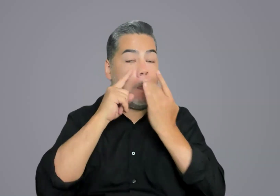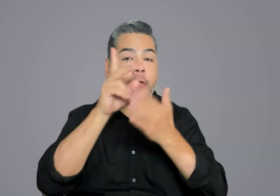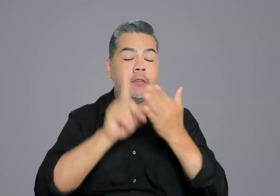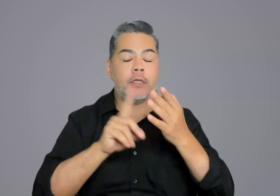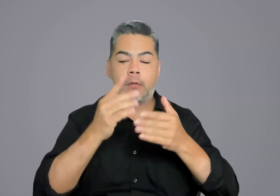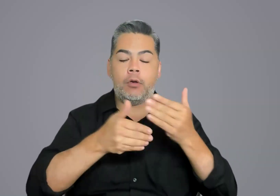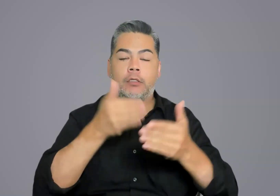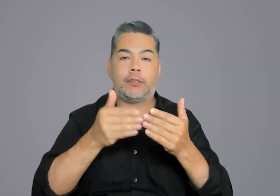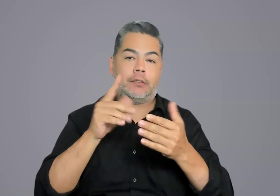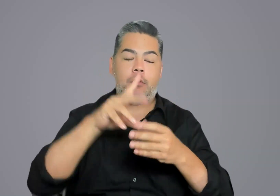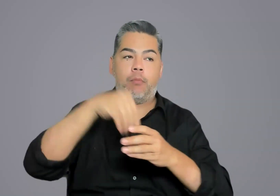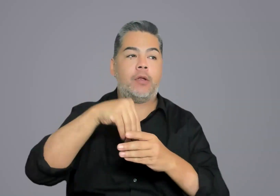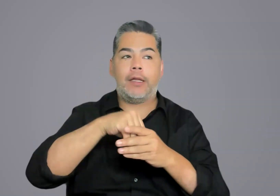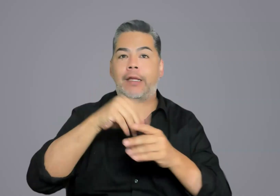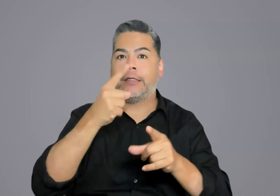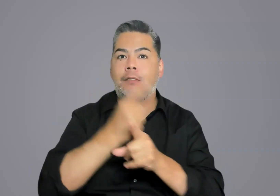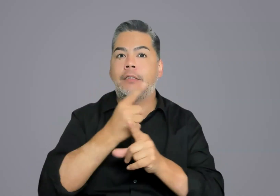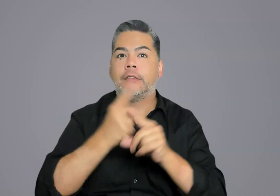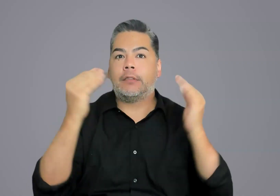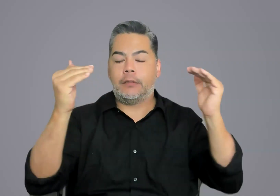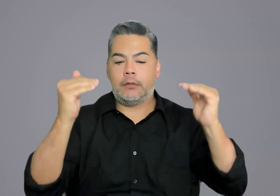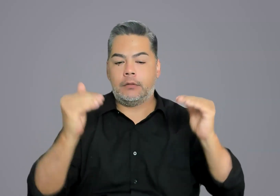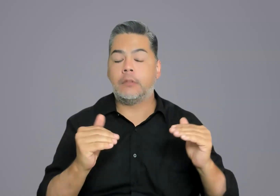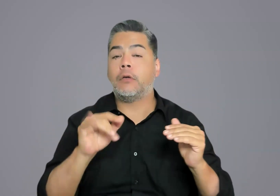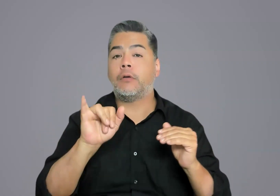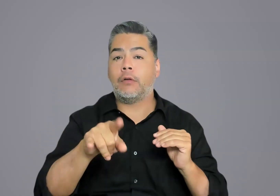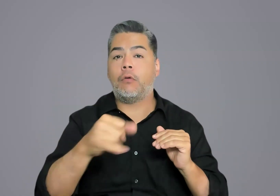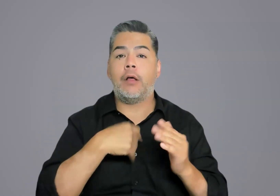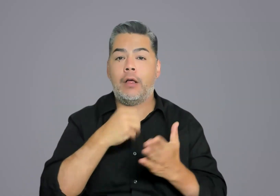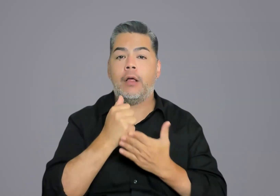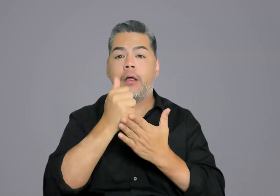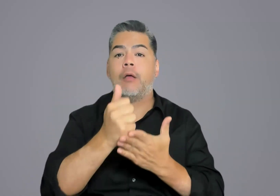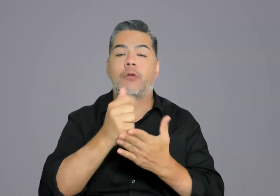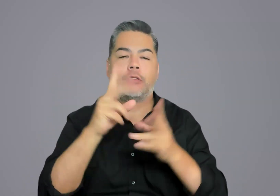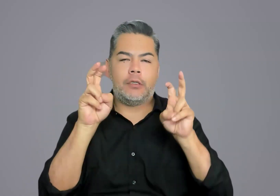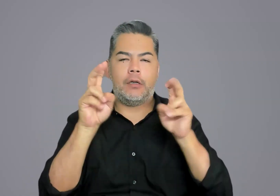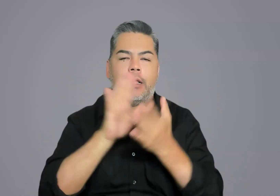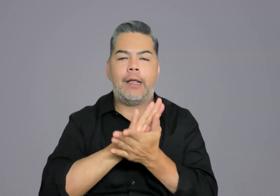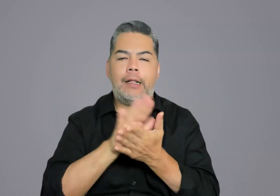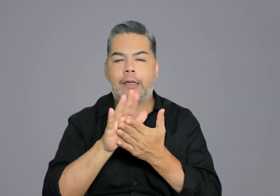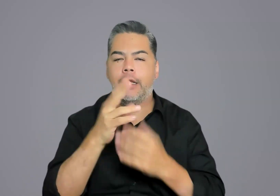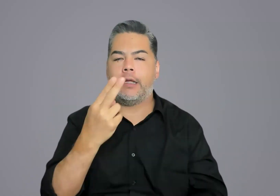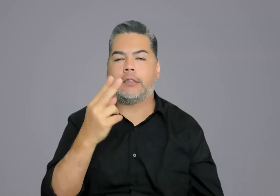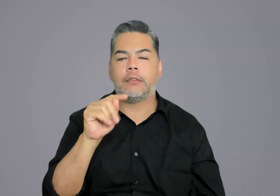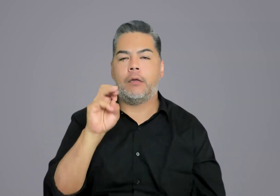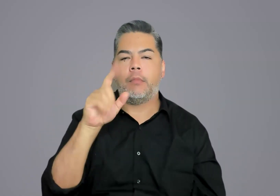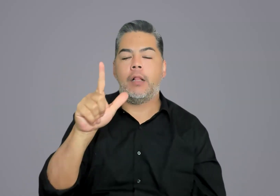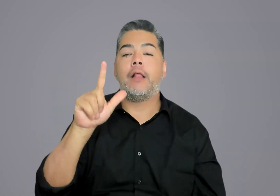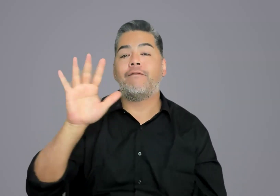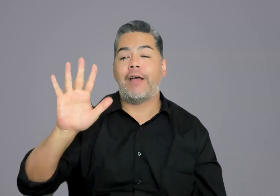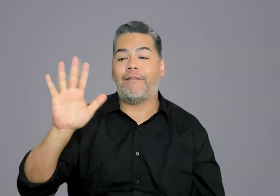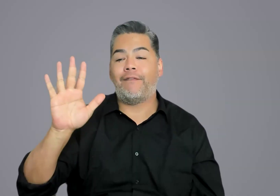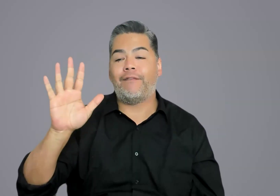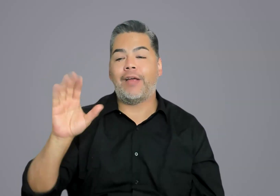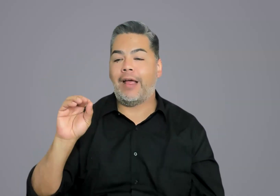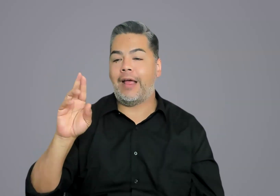headings into the layout, and that will help you to achieve a cleaner HTML5 outline. But this can also be a